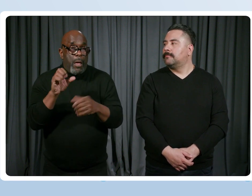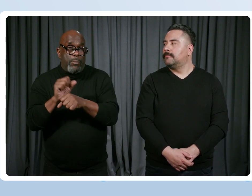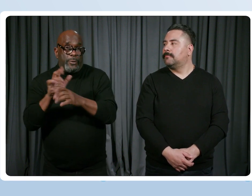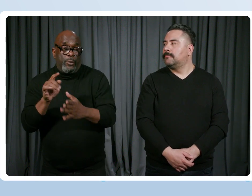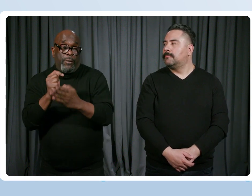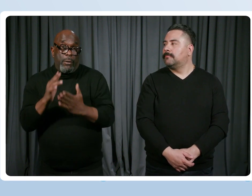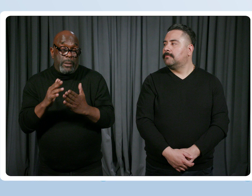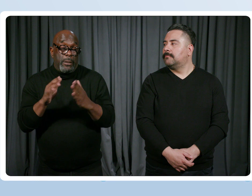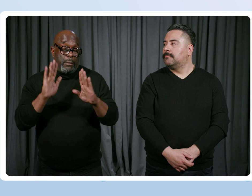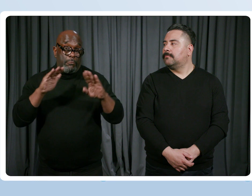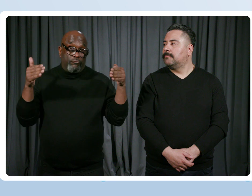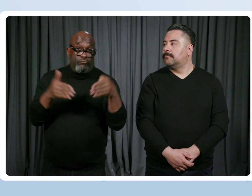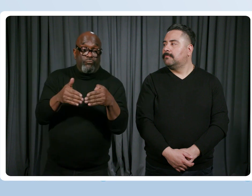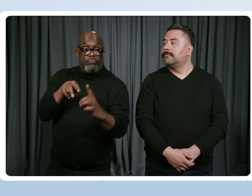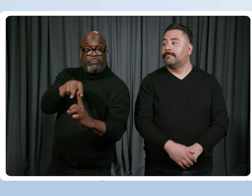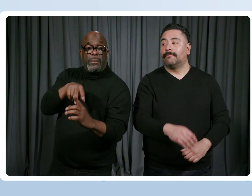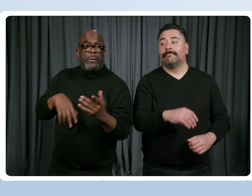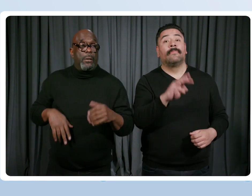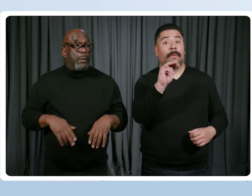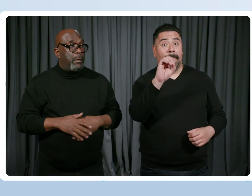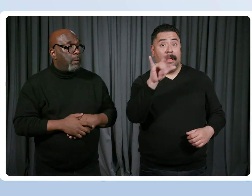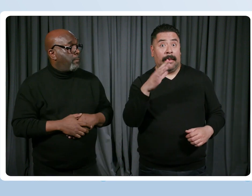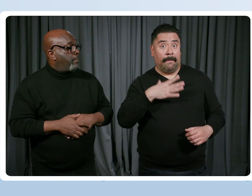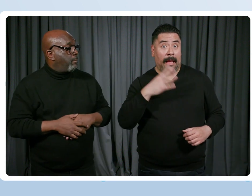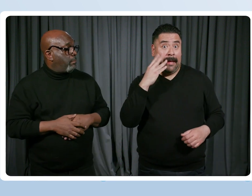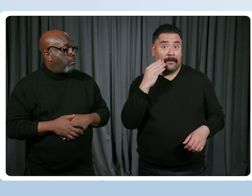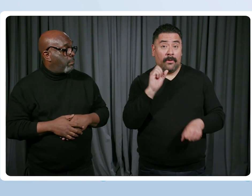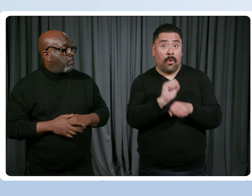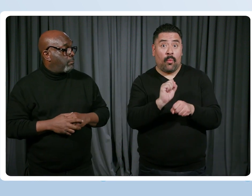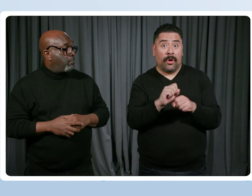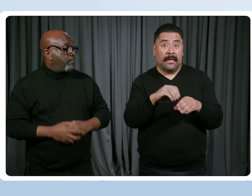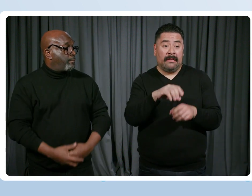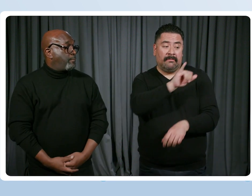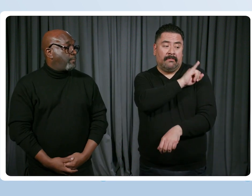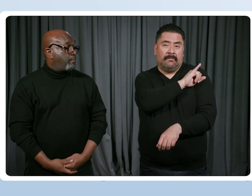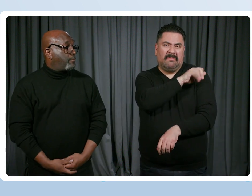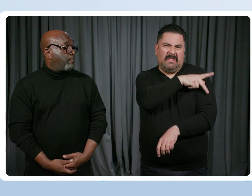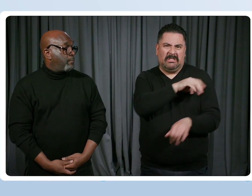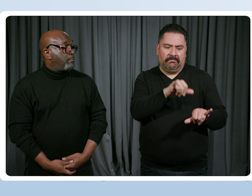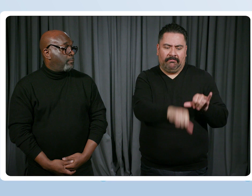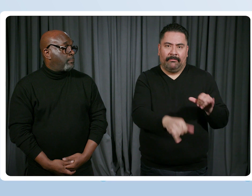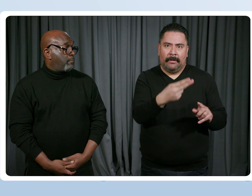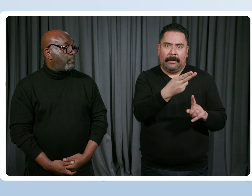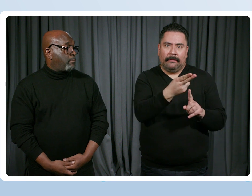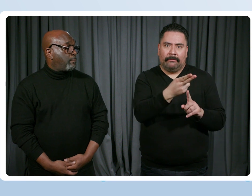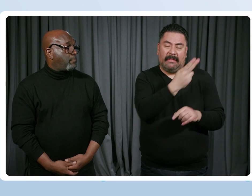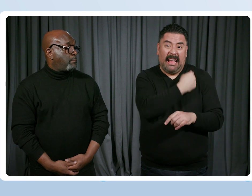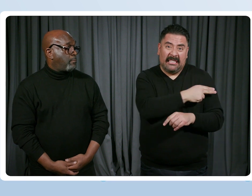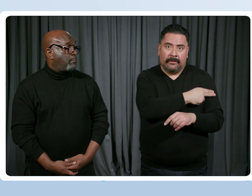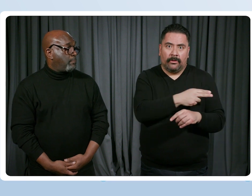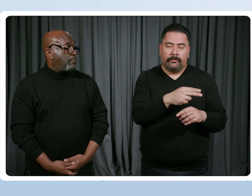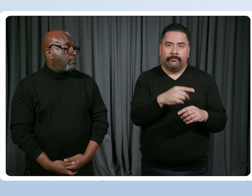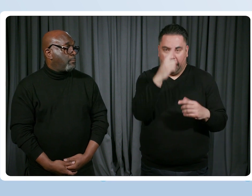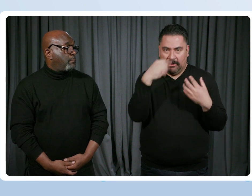therapy lens? So my experience is that I worked in inpatient mental health hospital-based units with